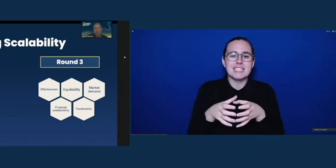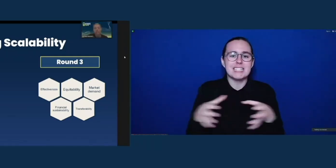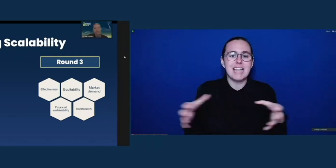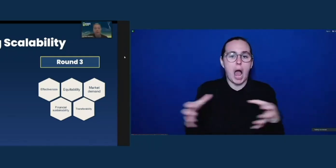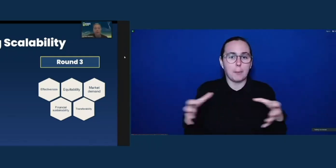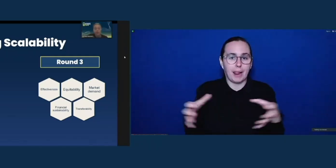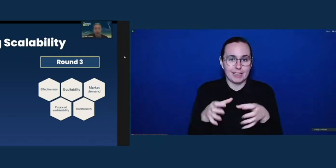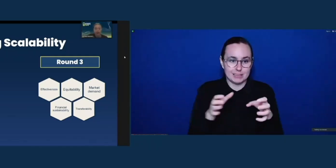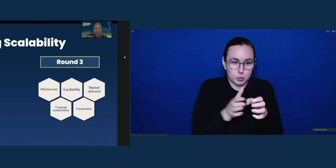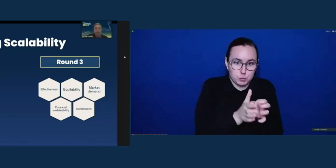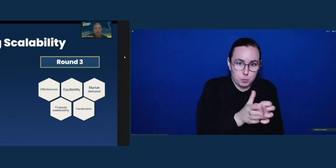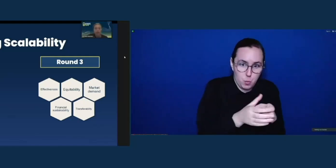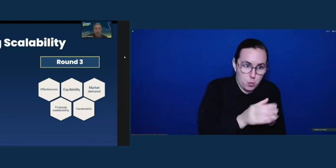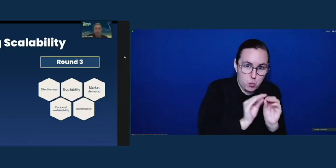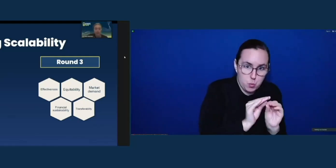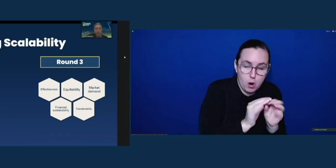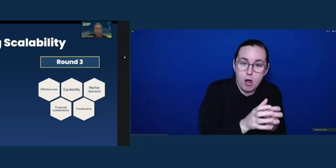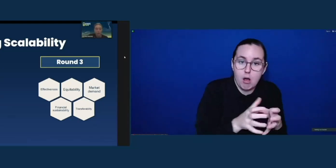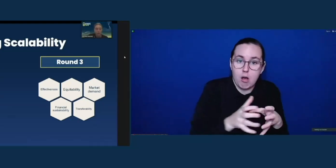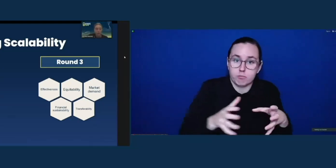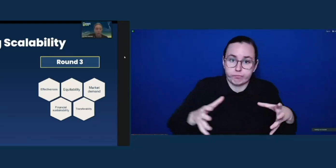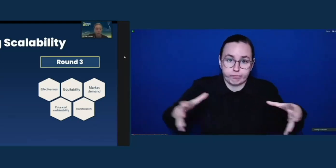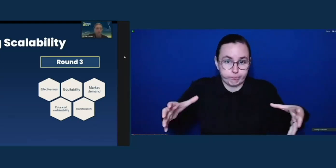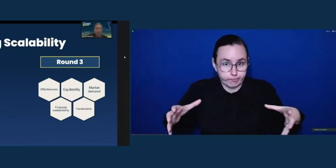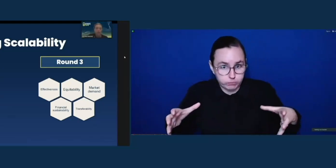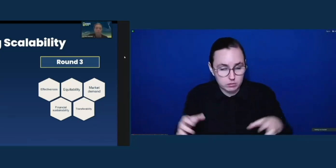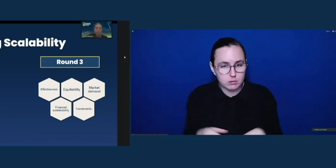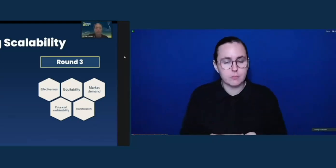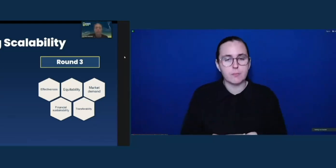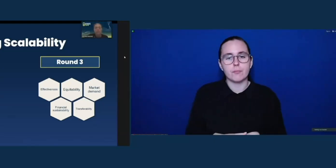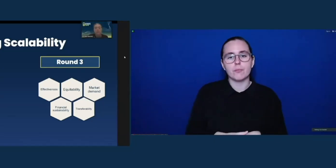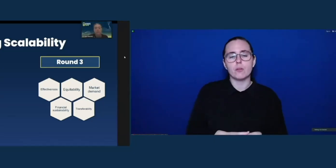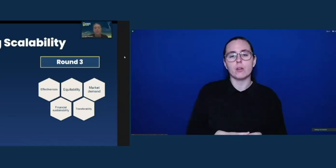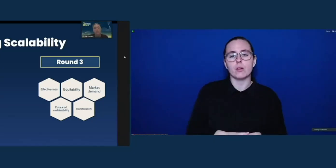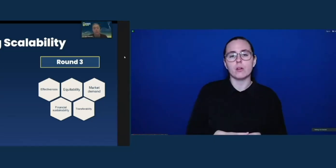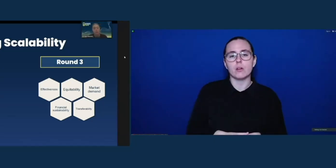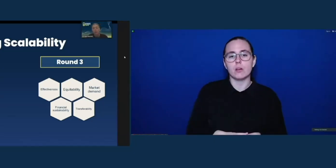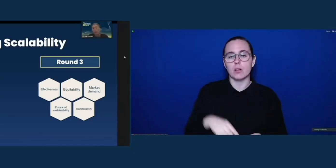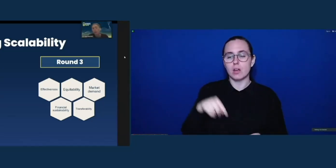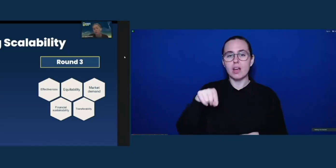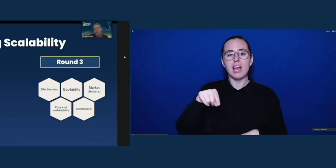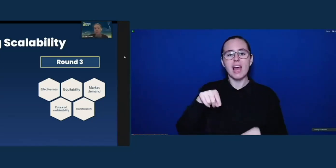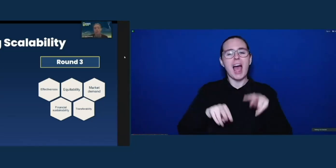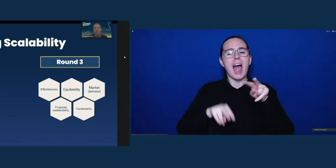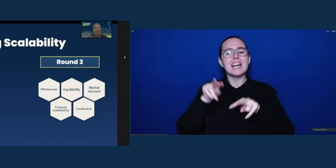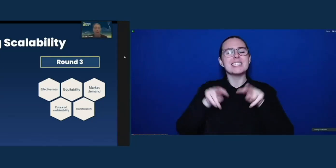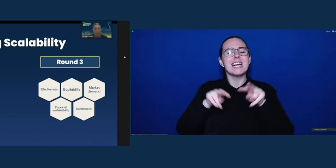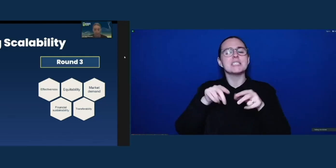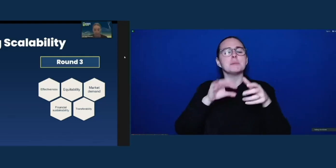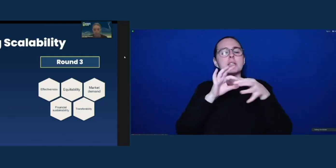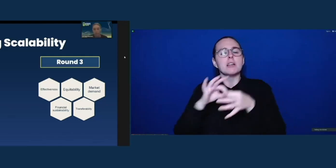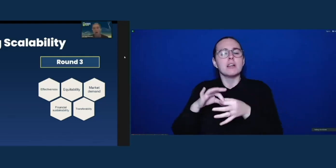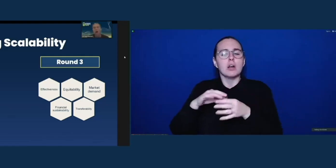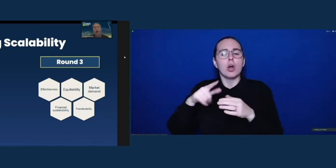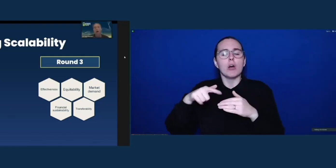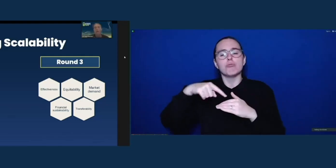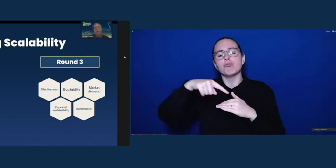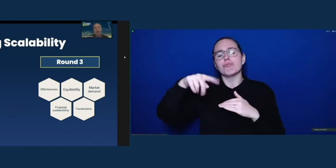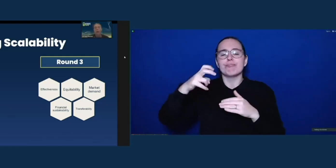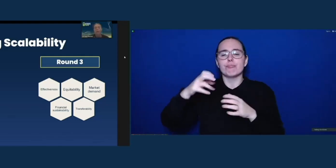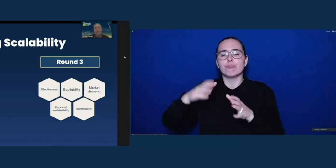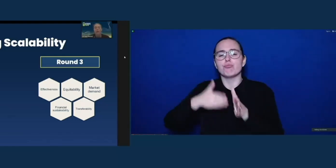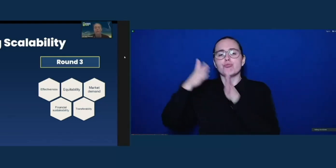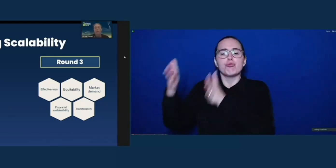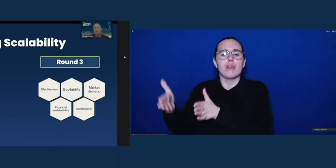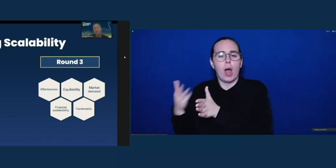being STS, at Nline for round 2 awardees, and we looked at 7 domains or sort of areas of